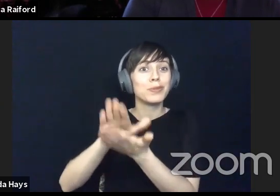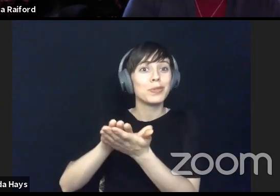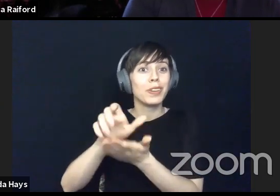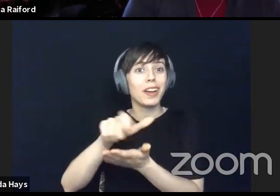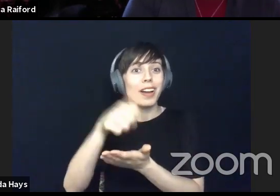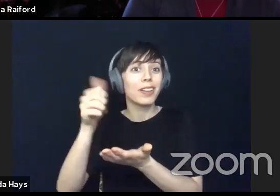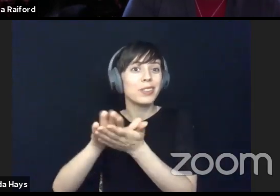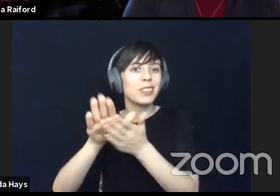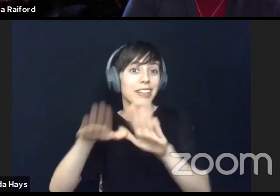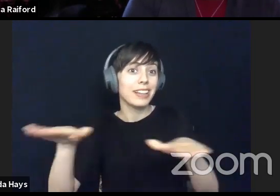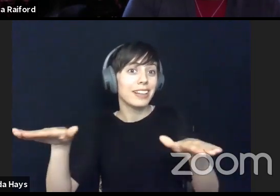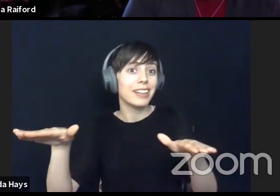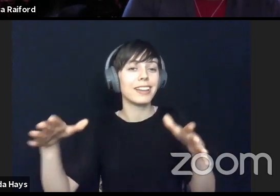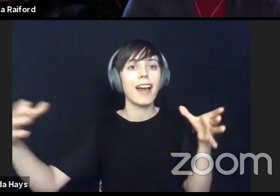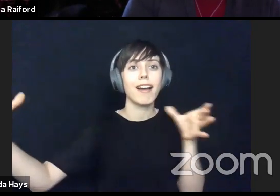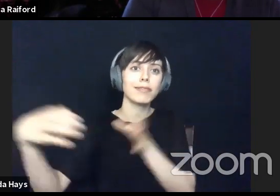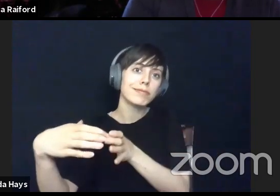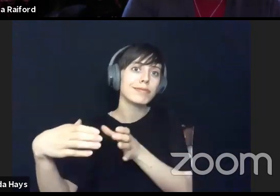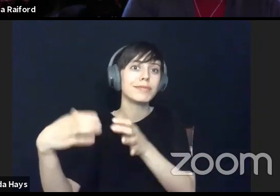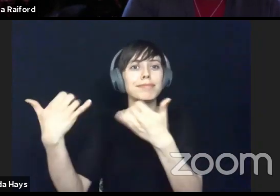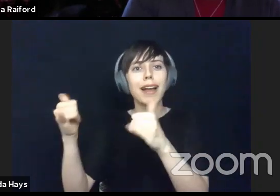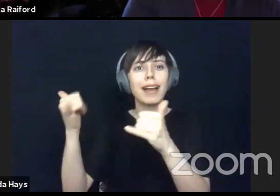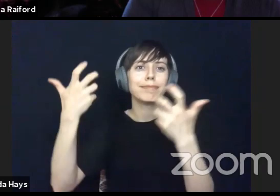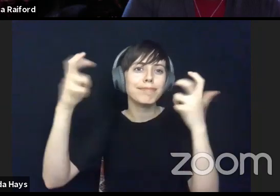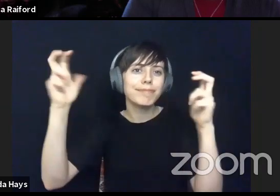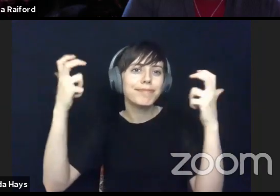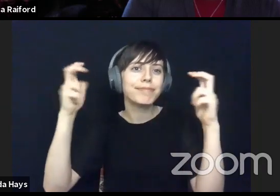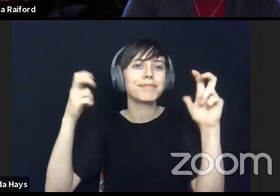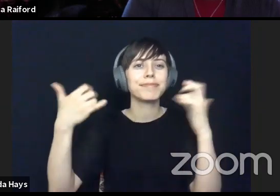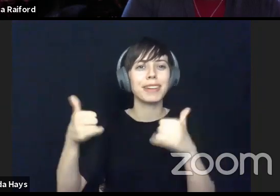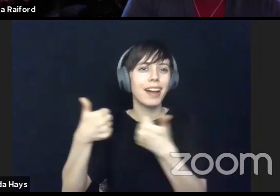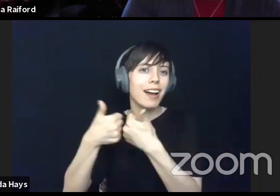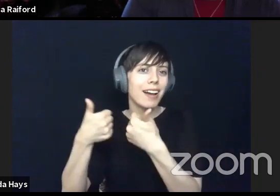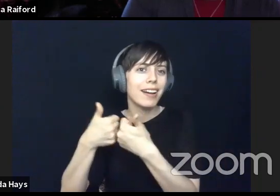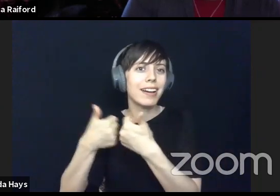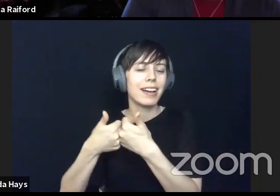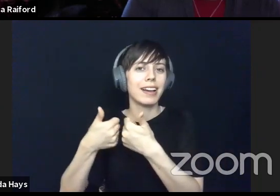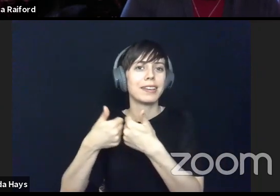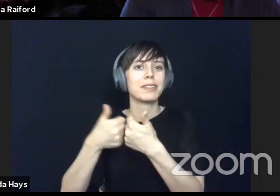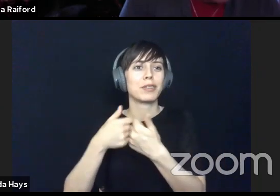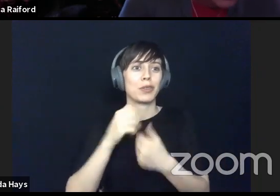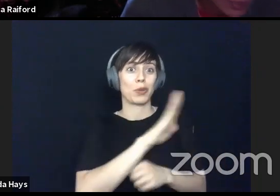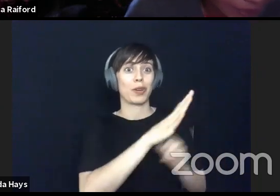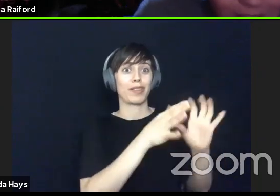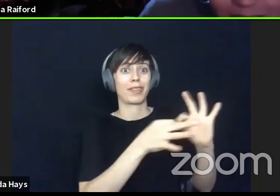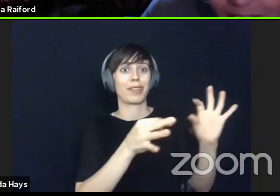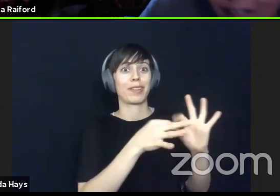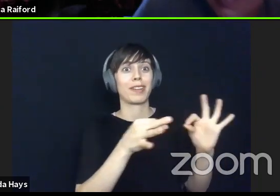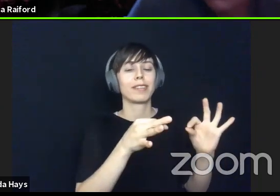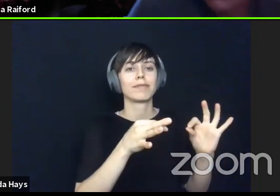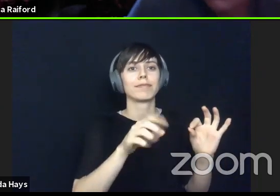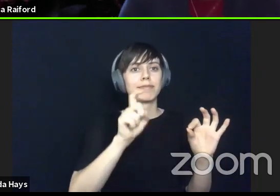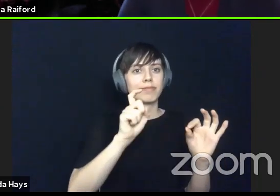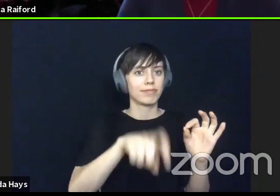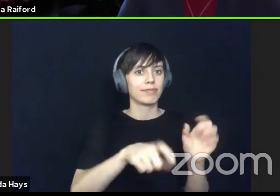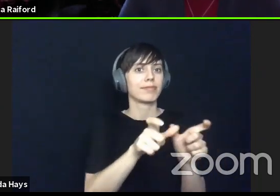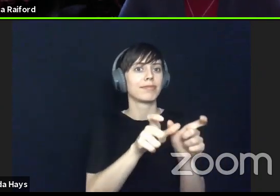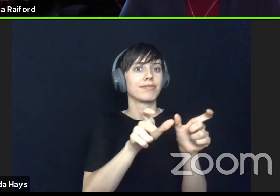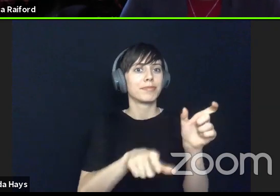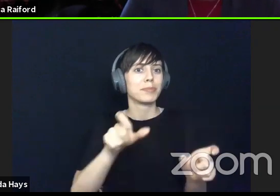a backyard or like a space to play in. So I wanted to hear more about that, because I feel like my kid self and now my adult self is